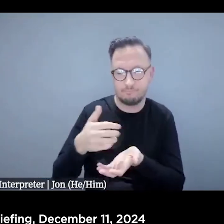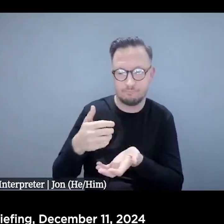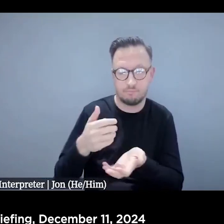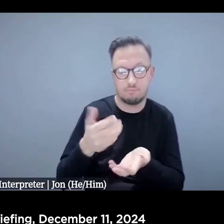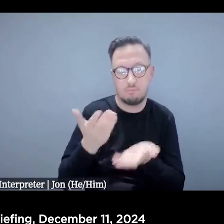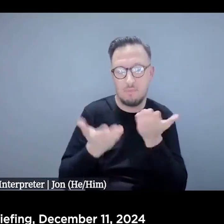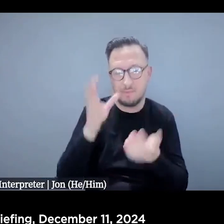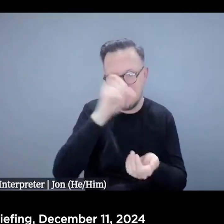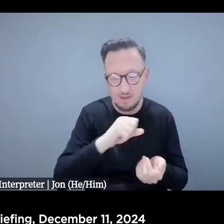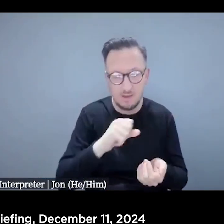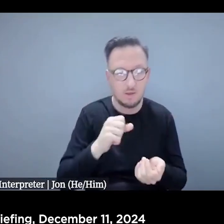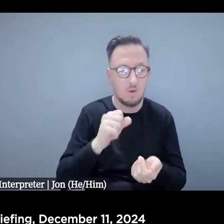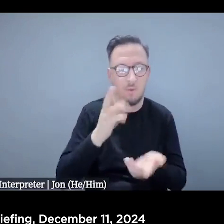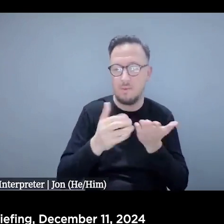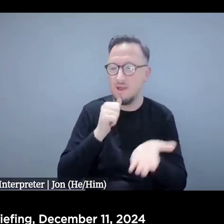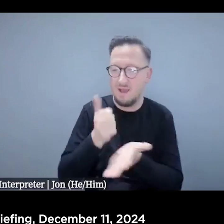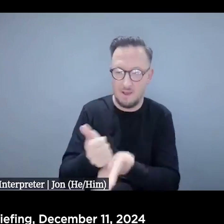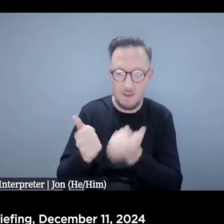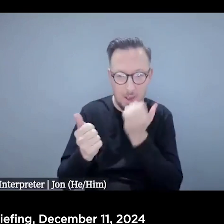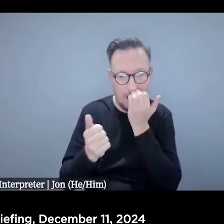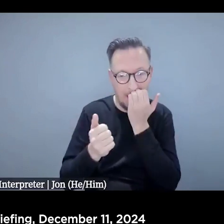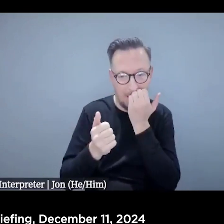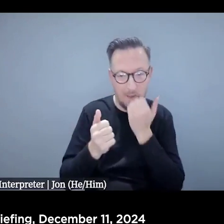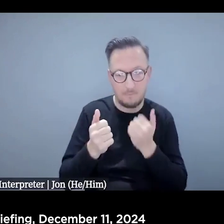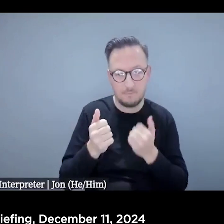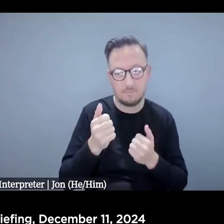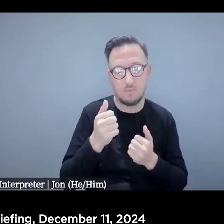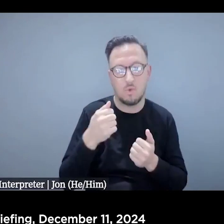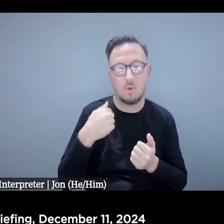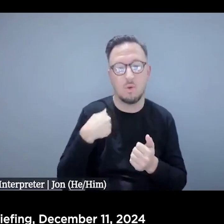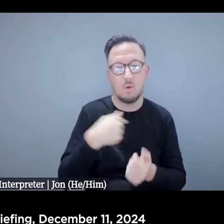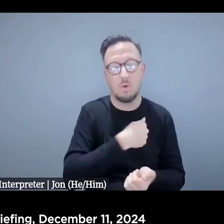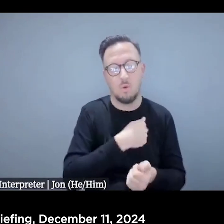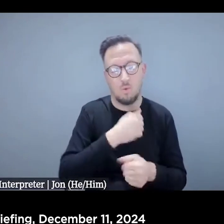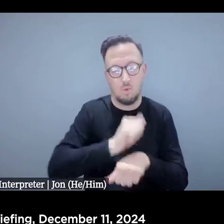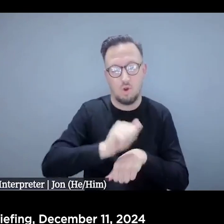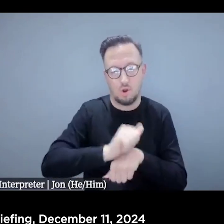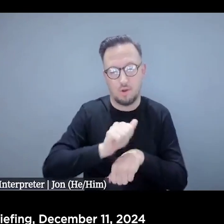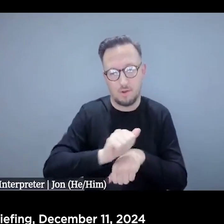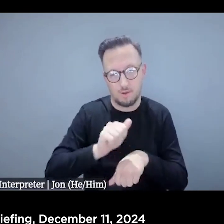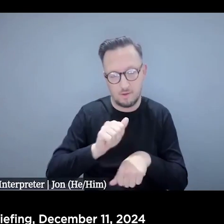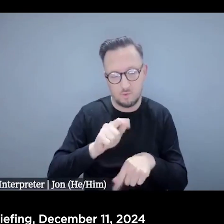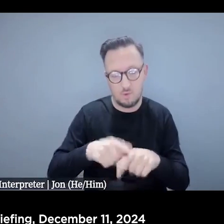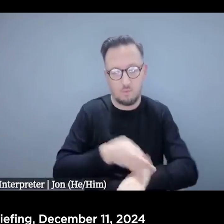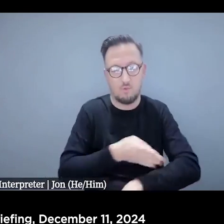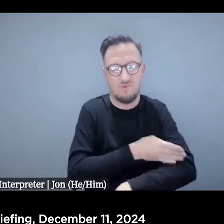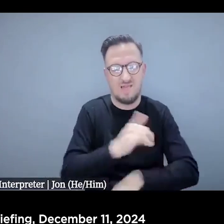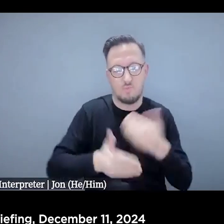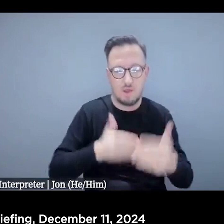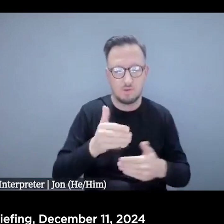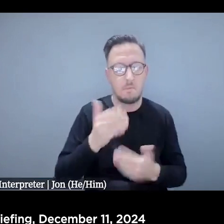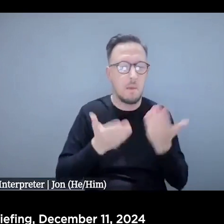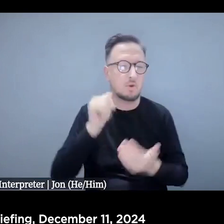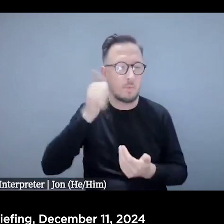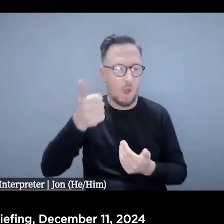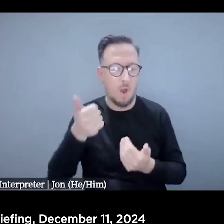missed or haven't been able to get to for whatever reason. So we are working to firm up that process and should have more information in tomorrow's briefing around